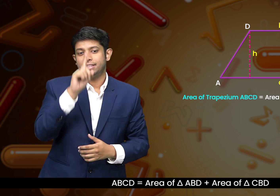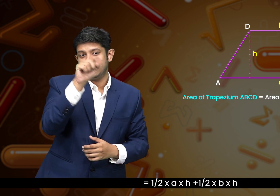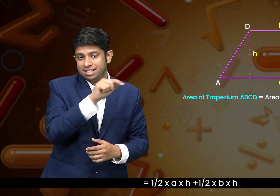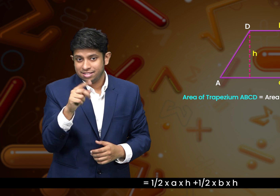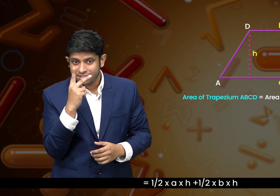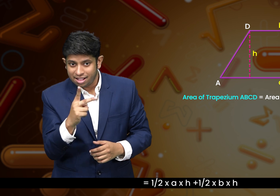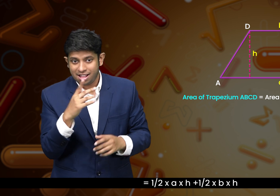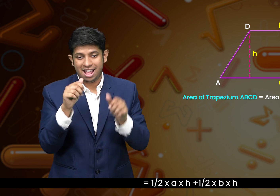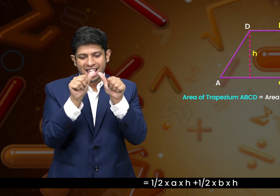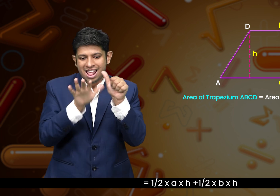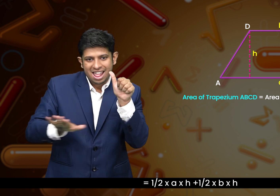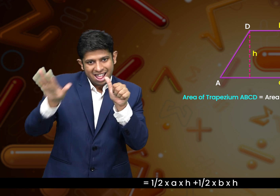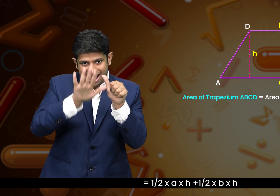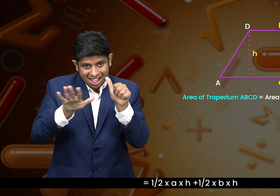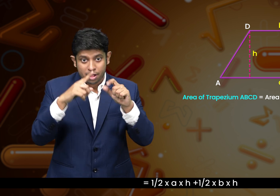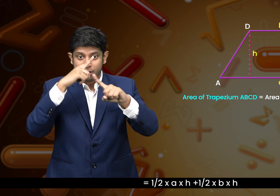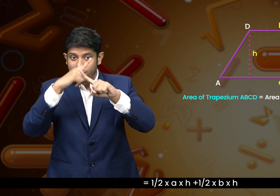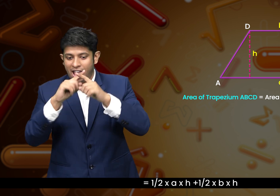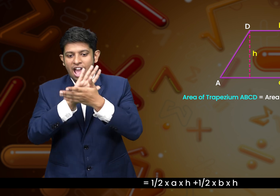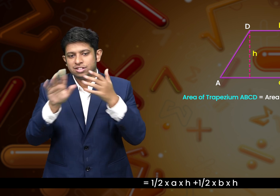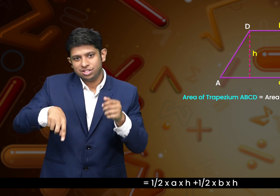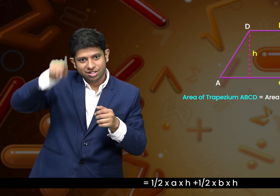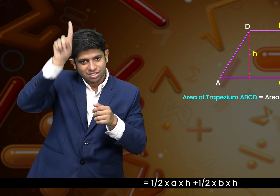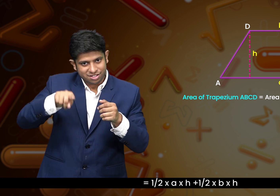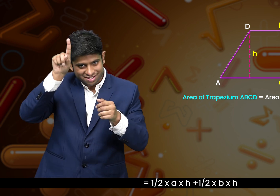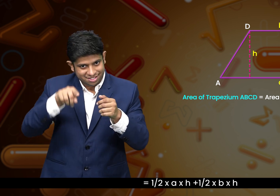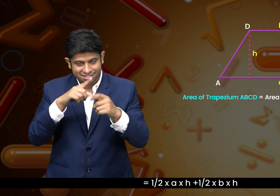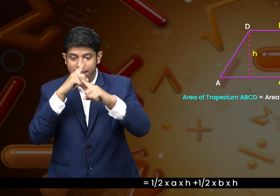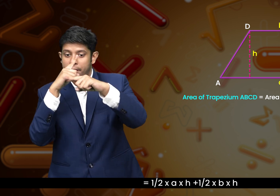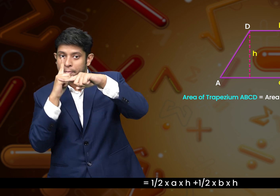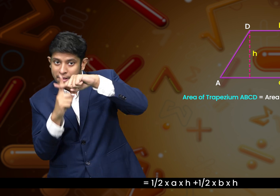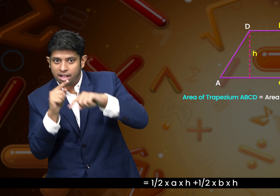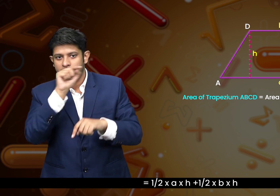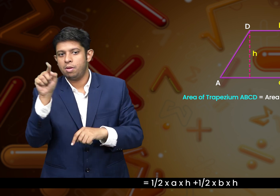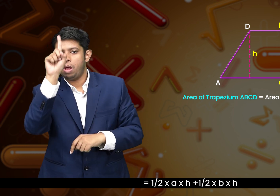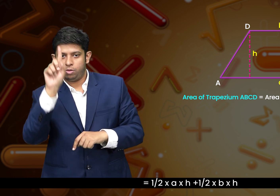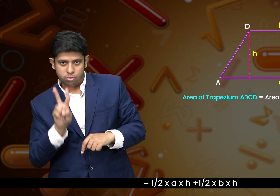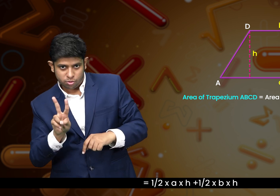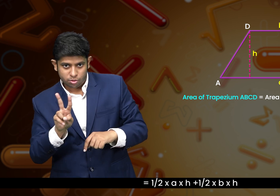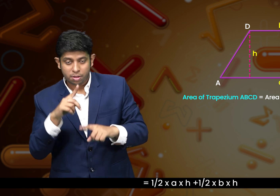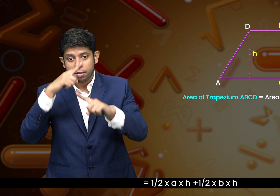That is equal to half into A into H plus half into B into H.